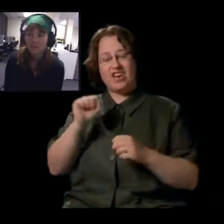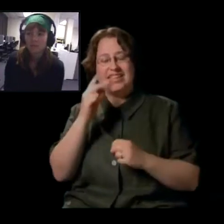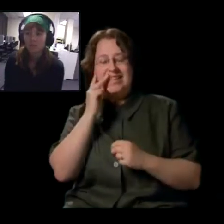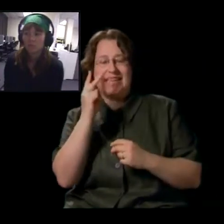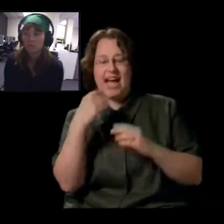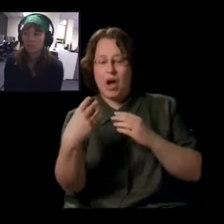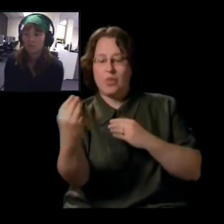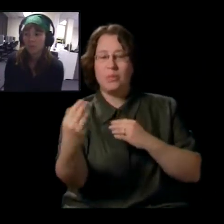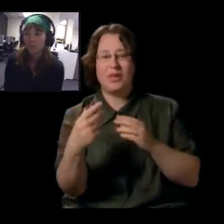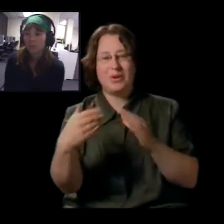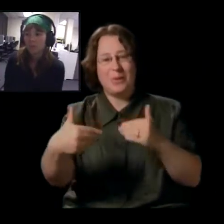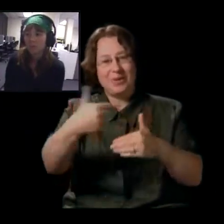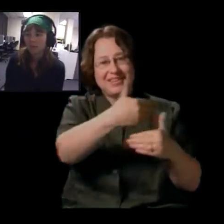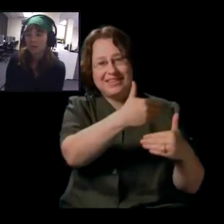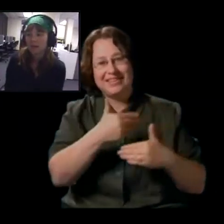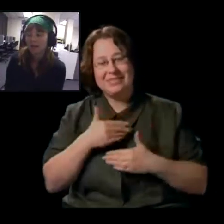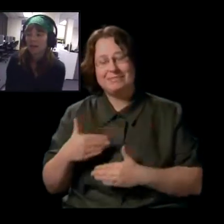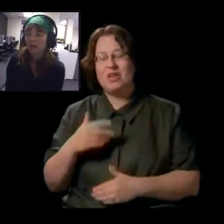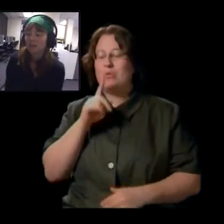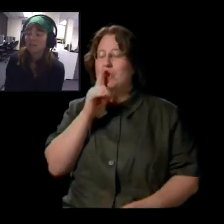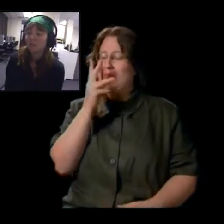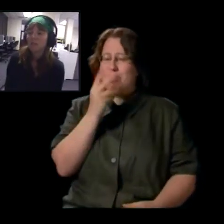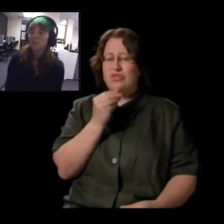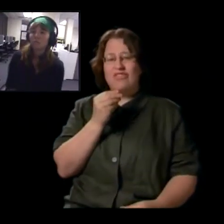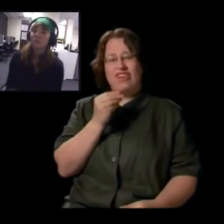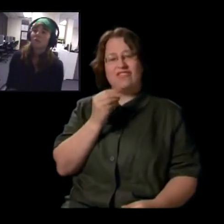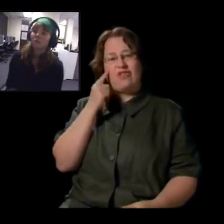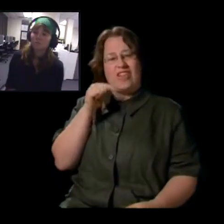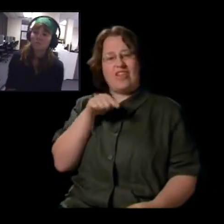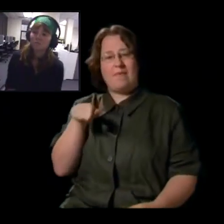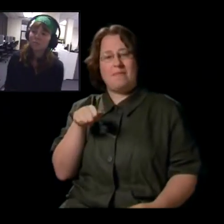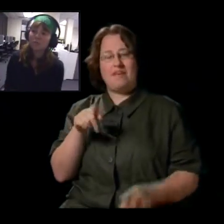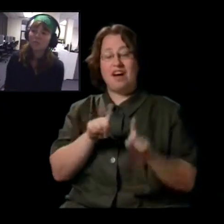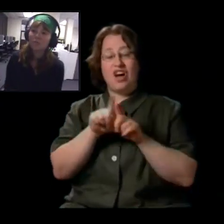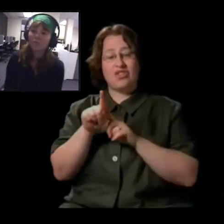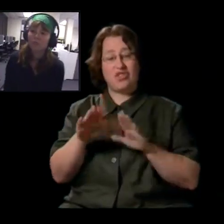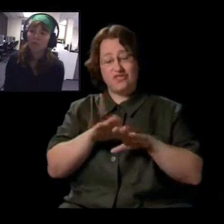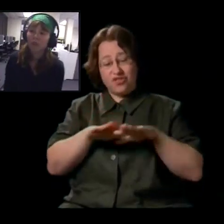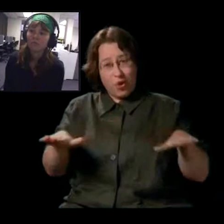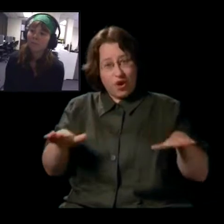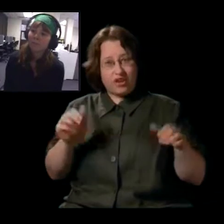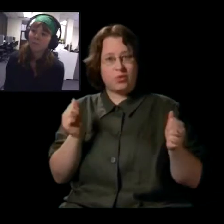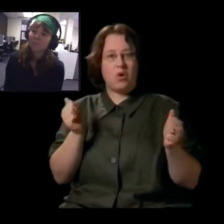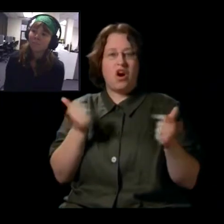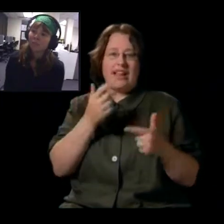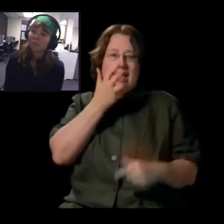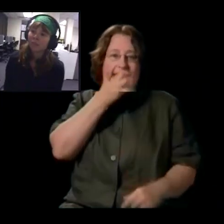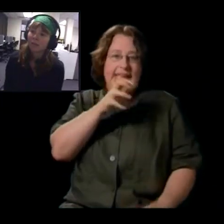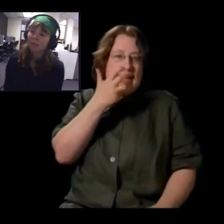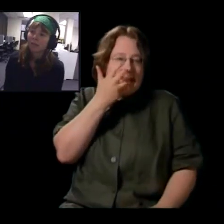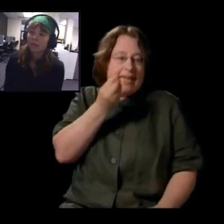can still swing on the swing set, and they can see through the windows, and it's beautiful for them.